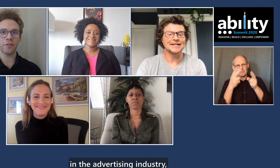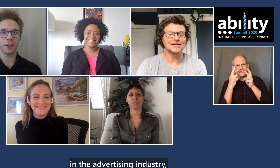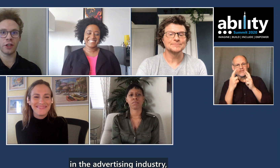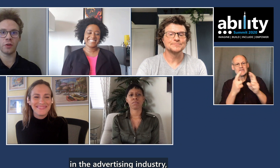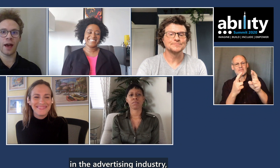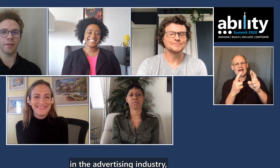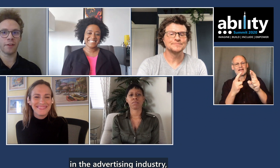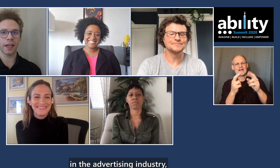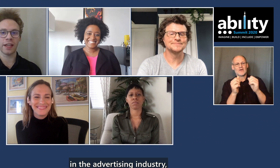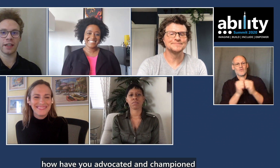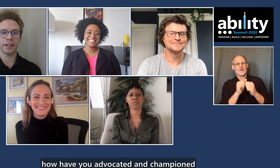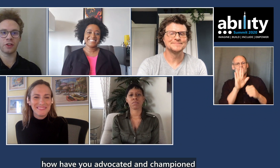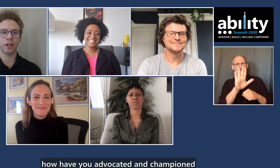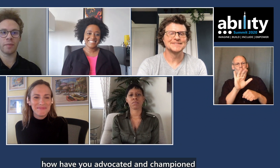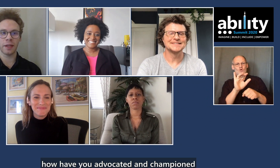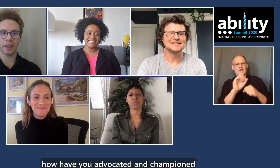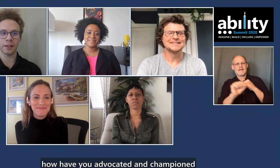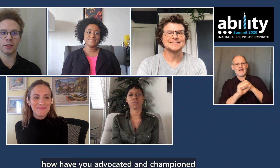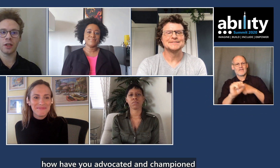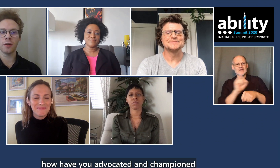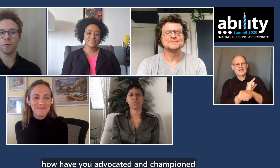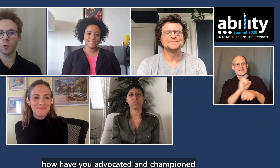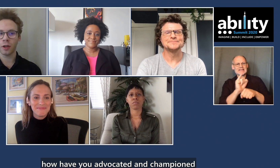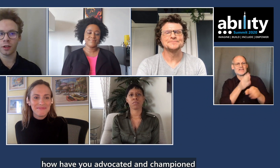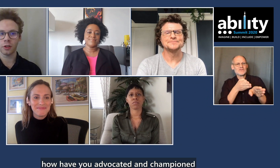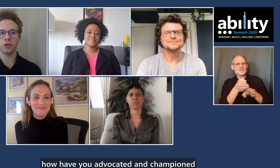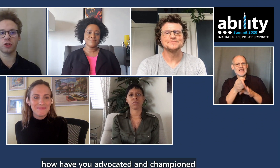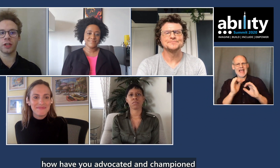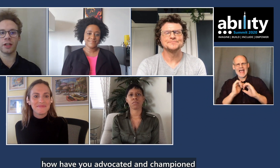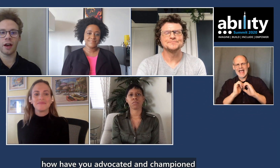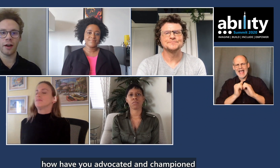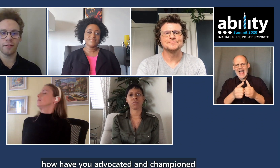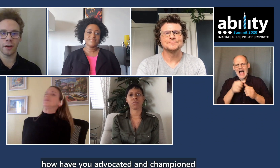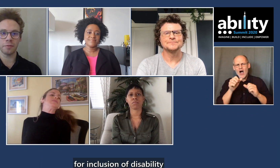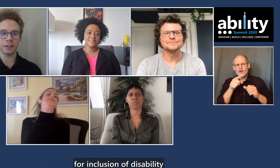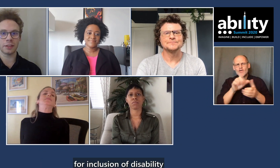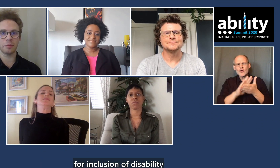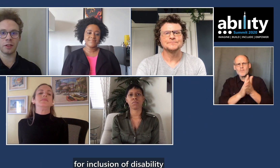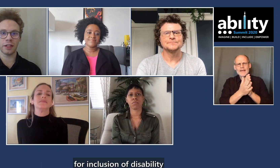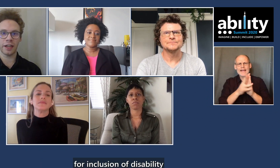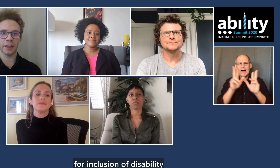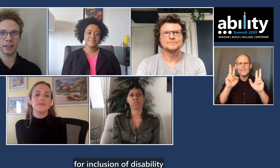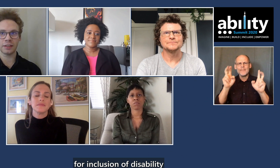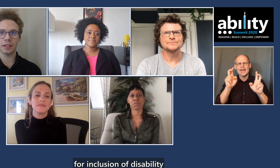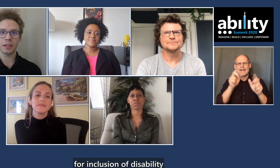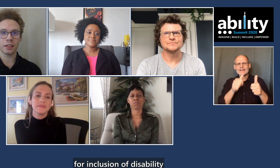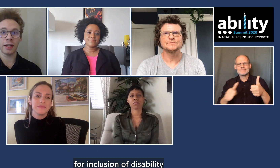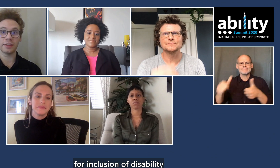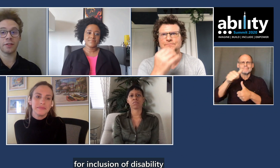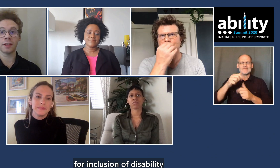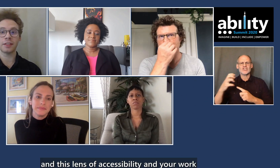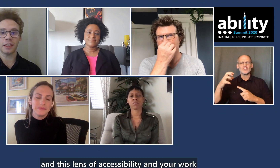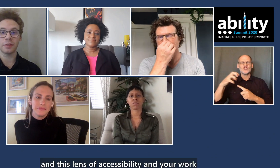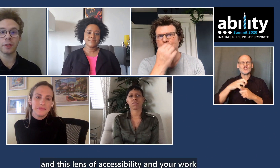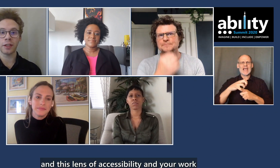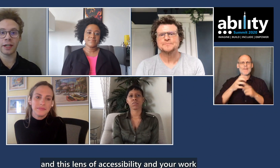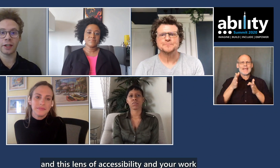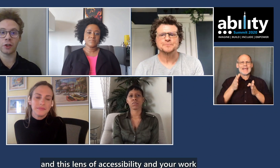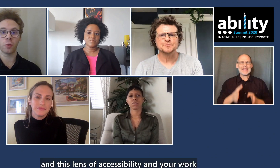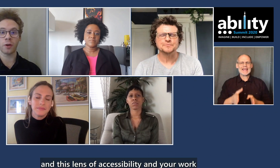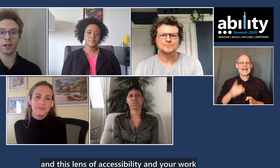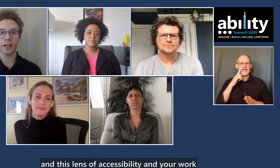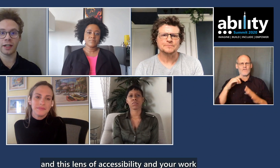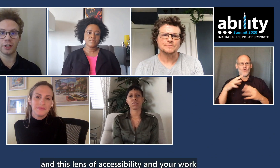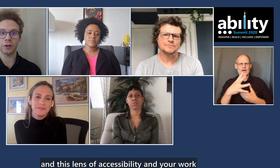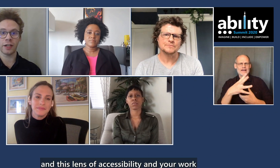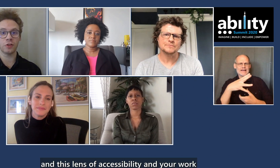industry, how have you advocated and championed for inclusion of disability and this lens of accessibility